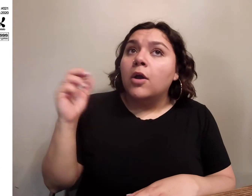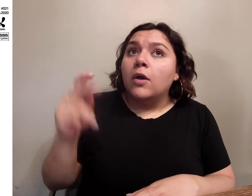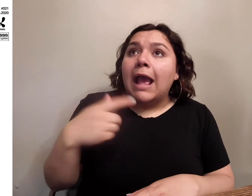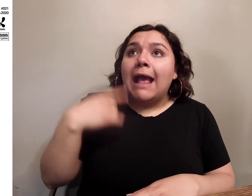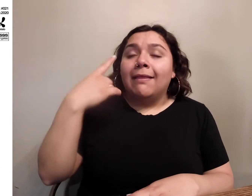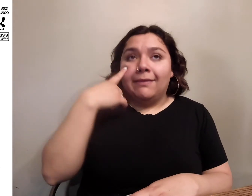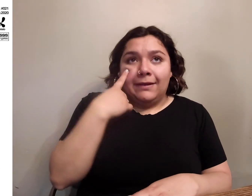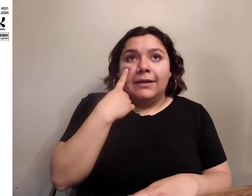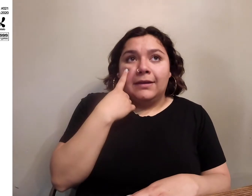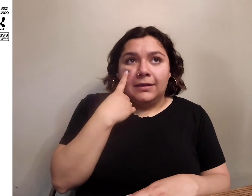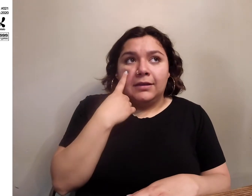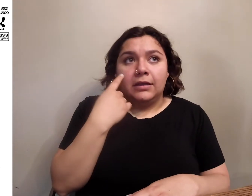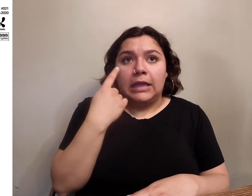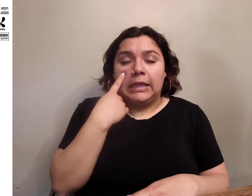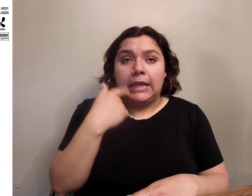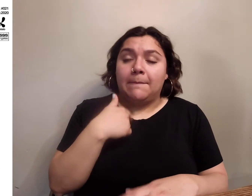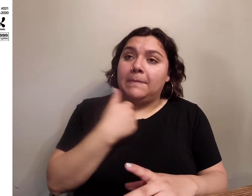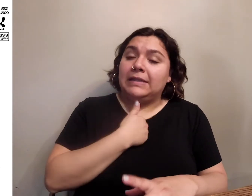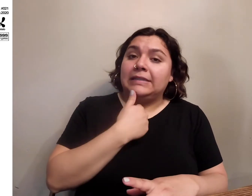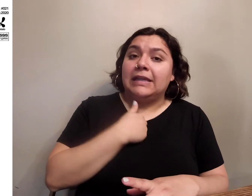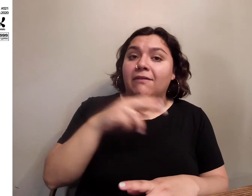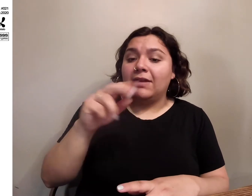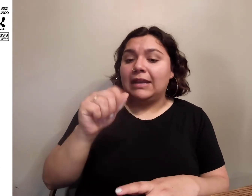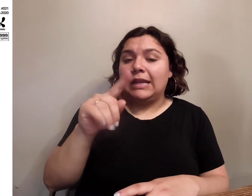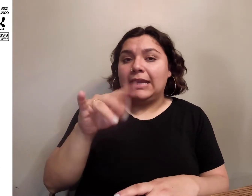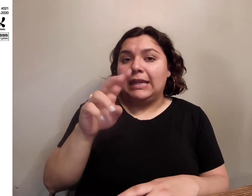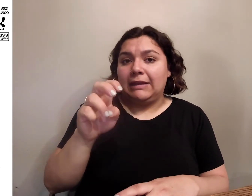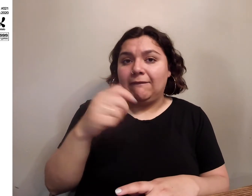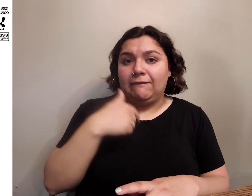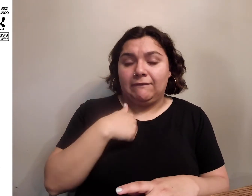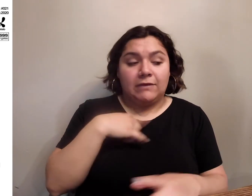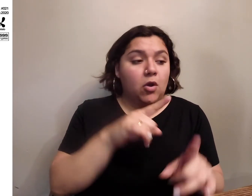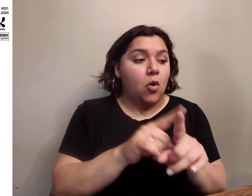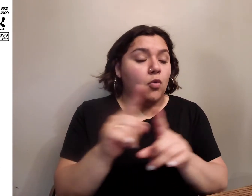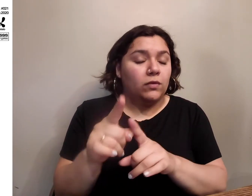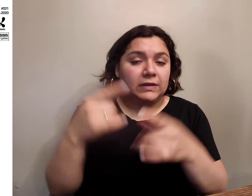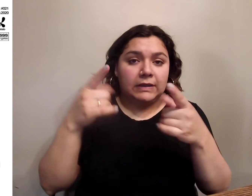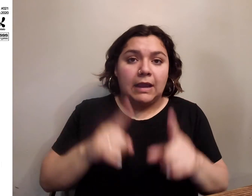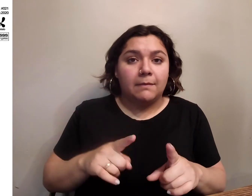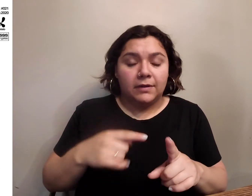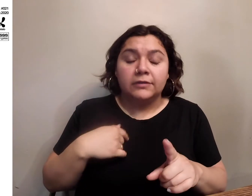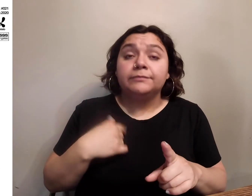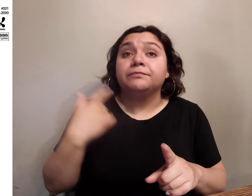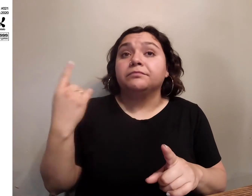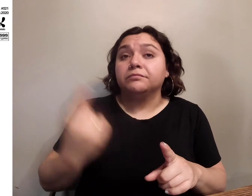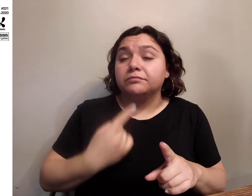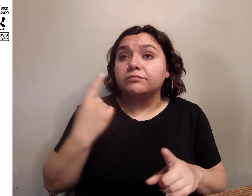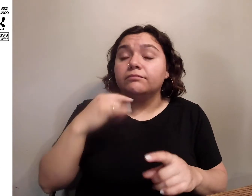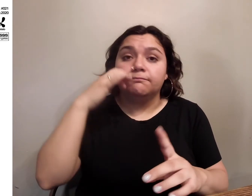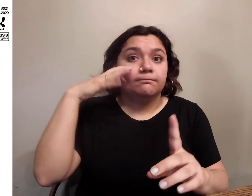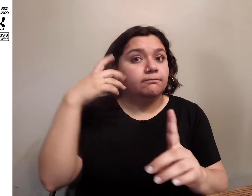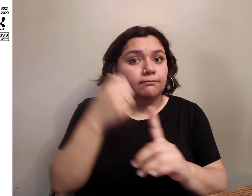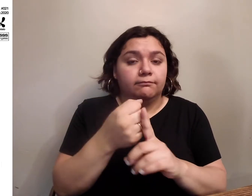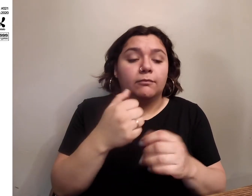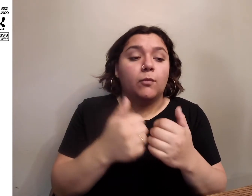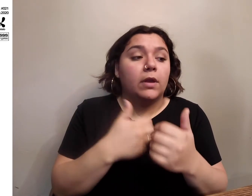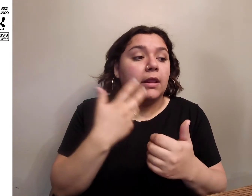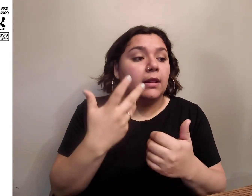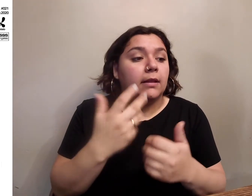I think I'm a native, and I think I'm always, when I can slow down enough, I'm always fascinated with